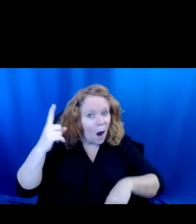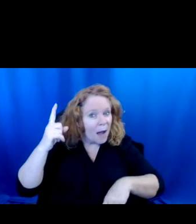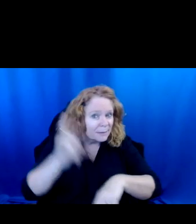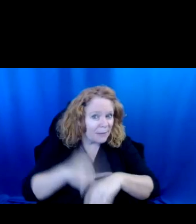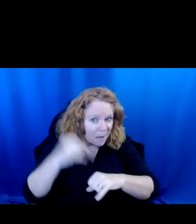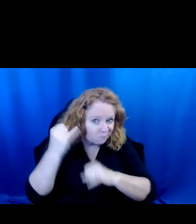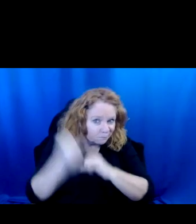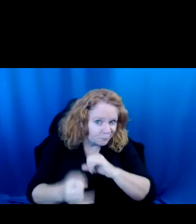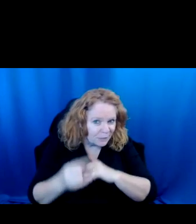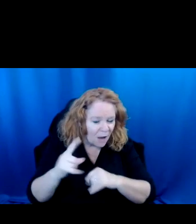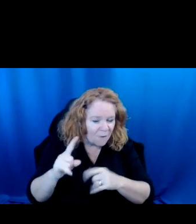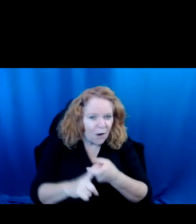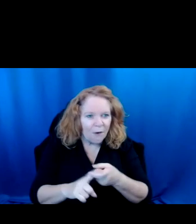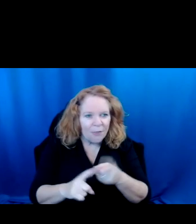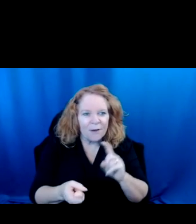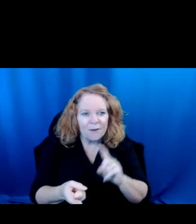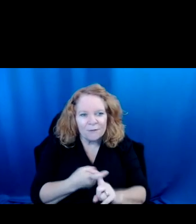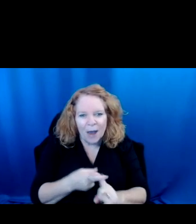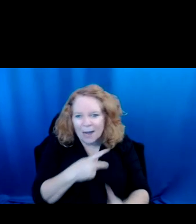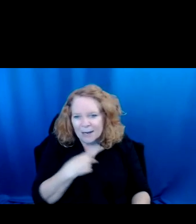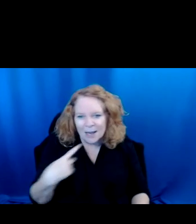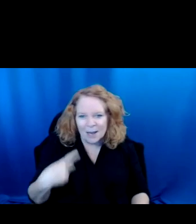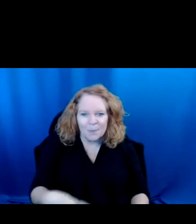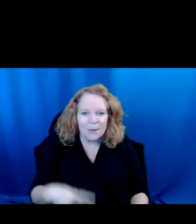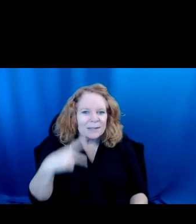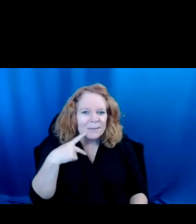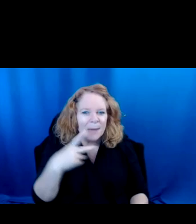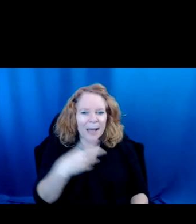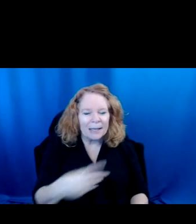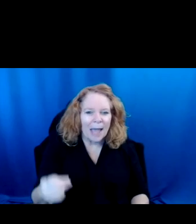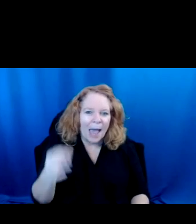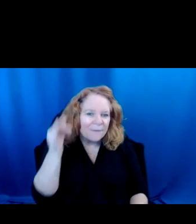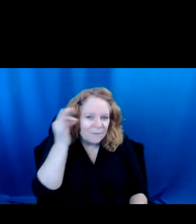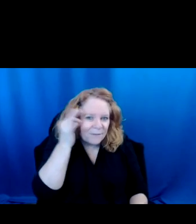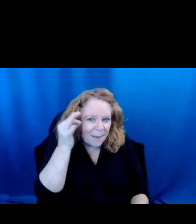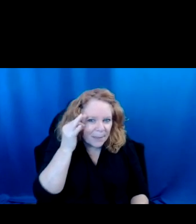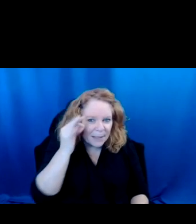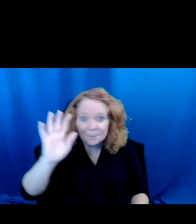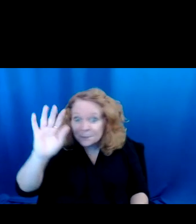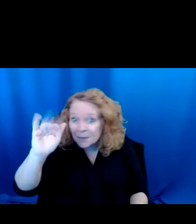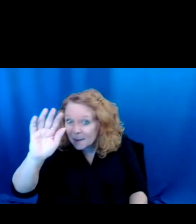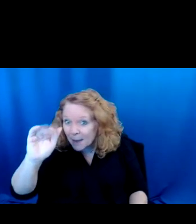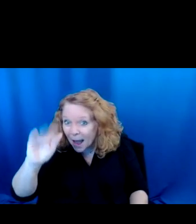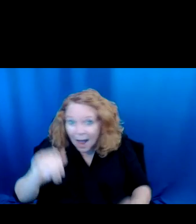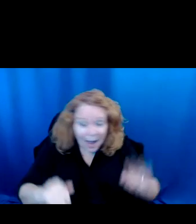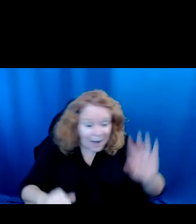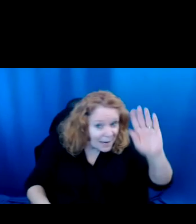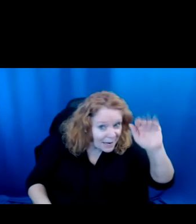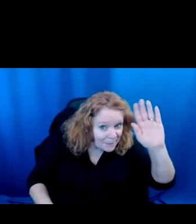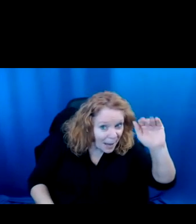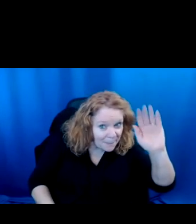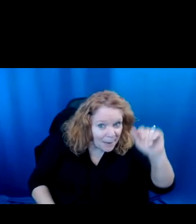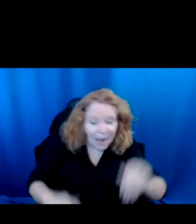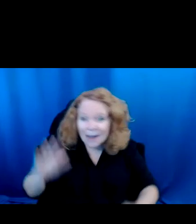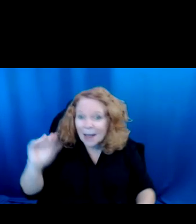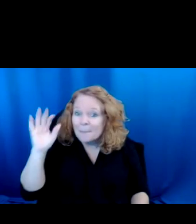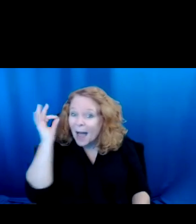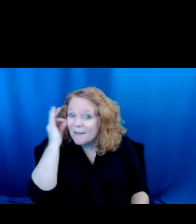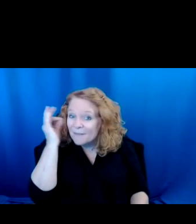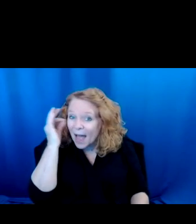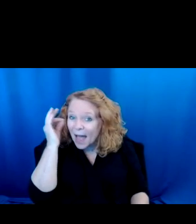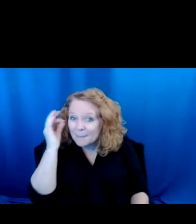friends, Princess Peggy and Fabby. "Bye-bye, bye-bye, Fabby," said Marvin. "Bye-bye,